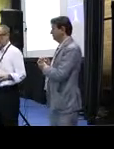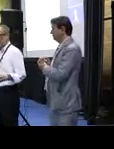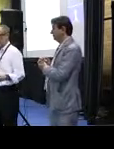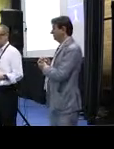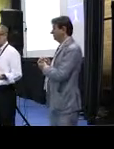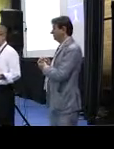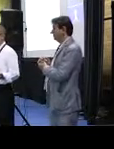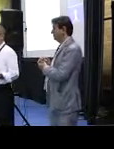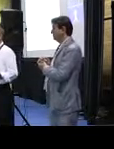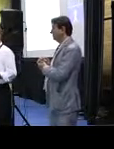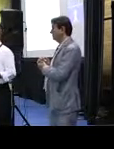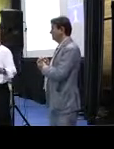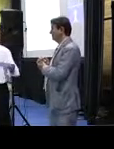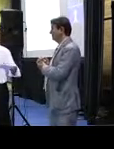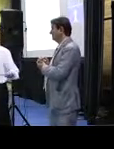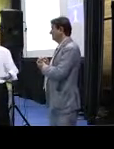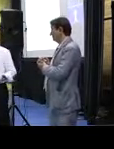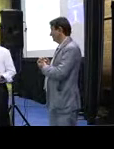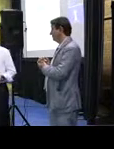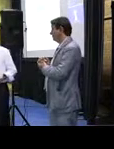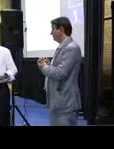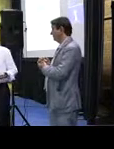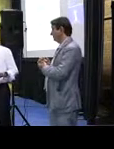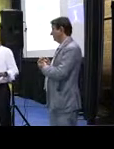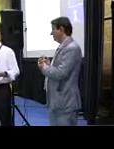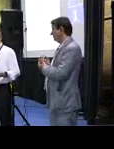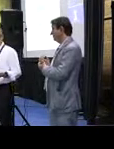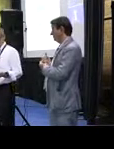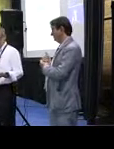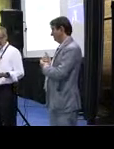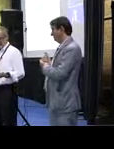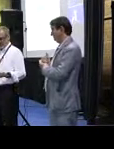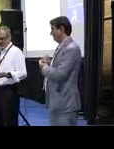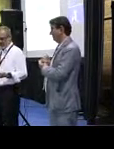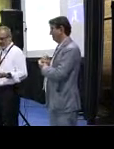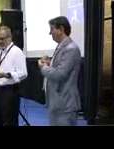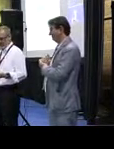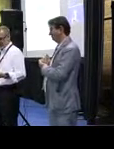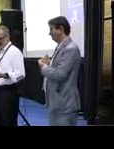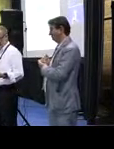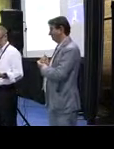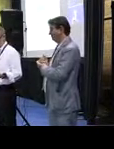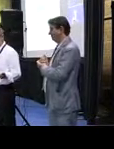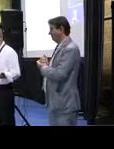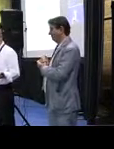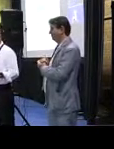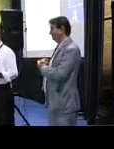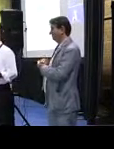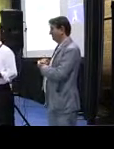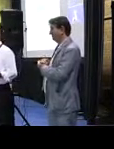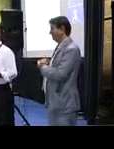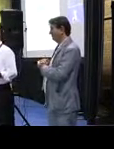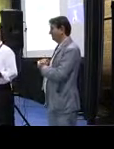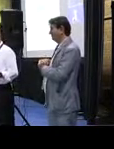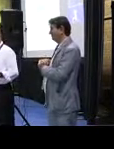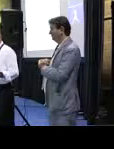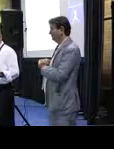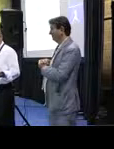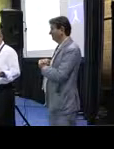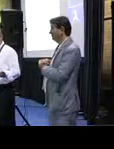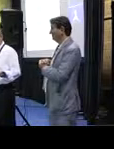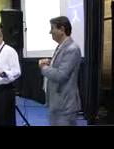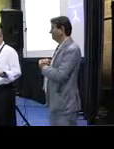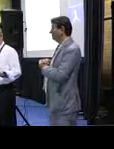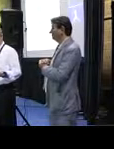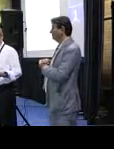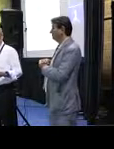well, I congratulate together with my colleagues here, all of the award recipients. And